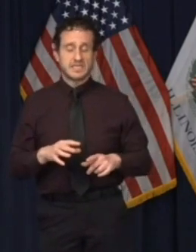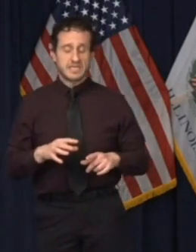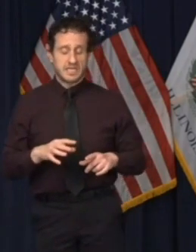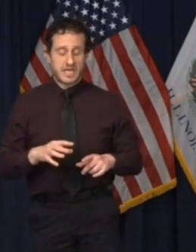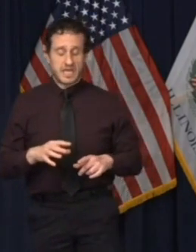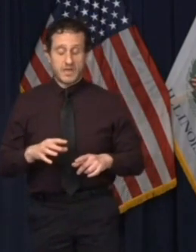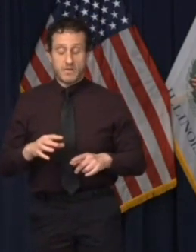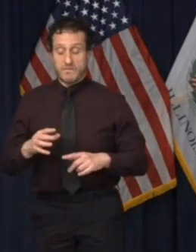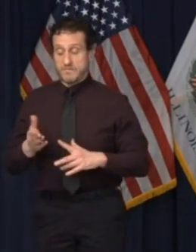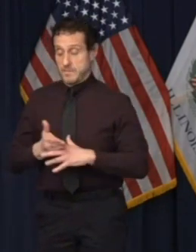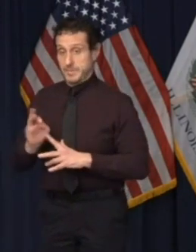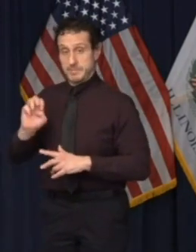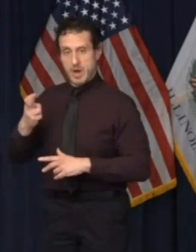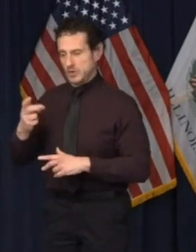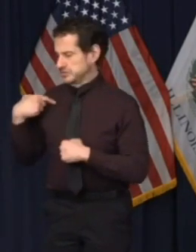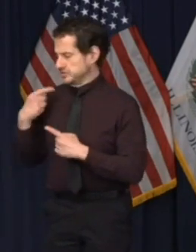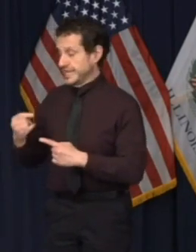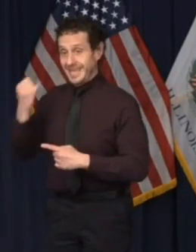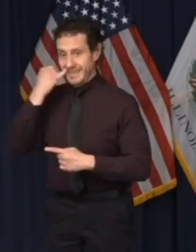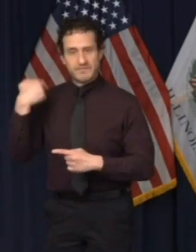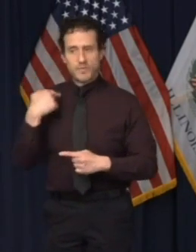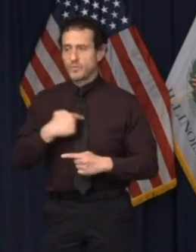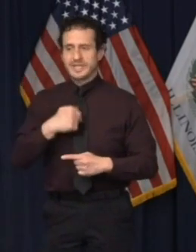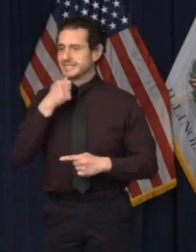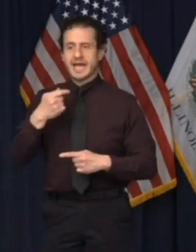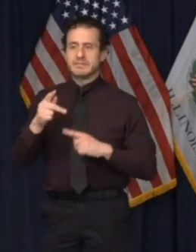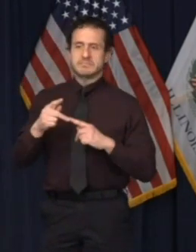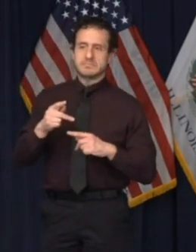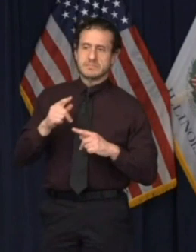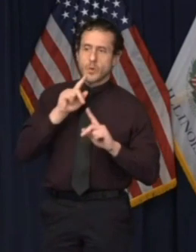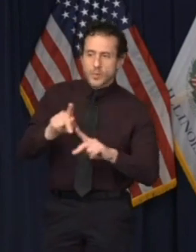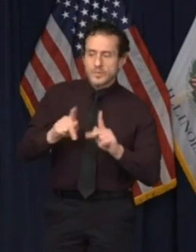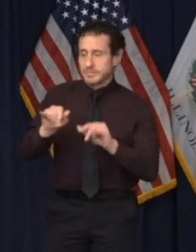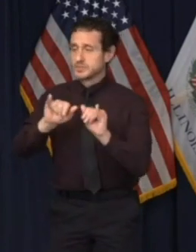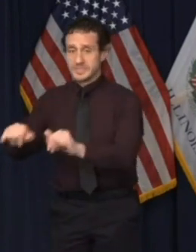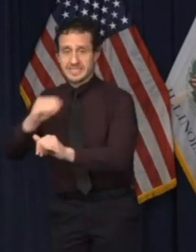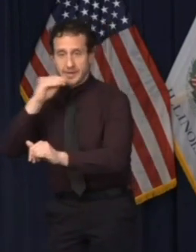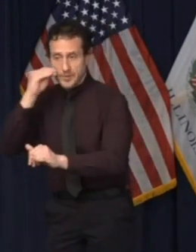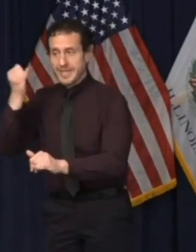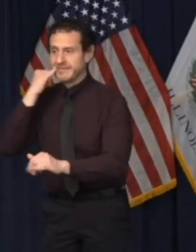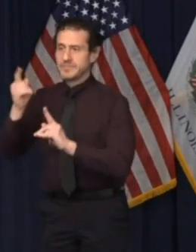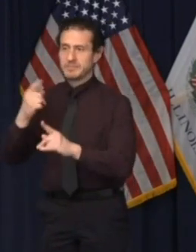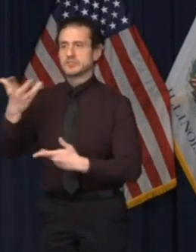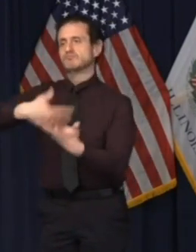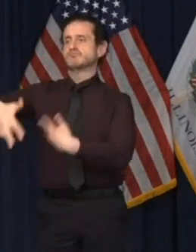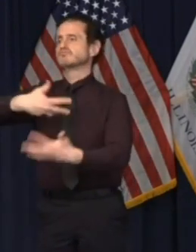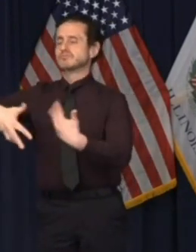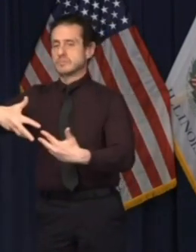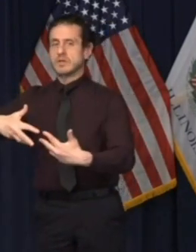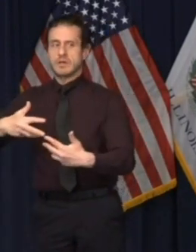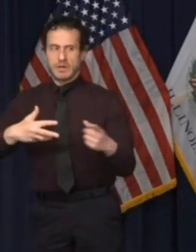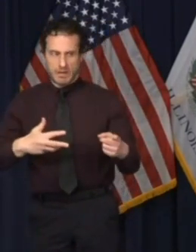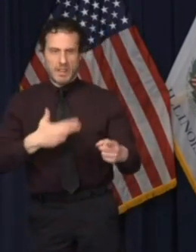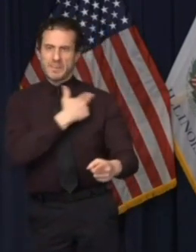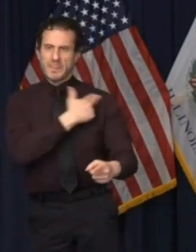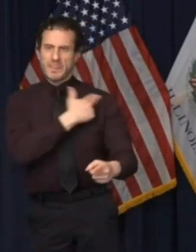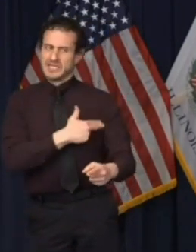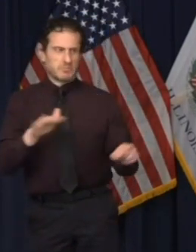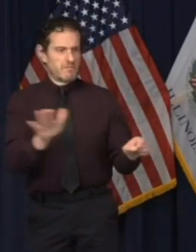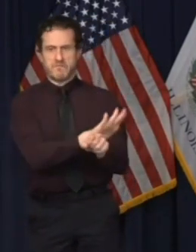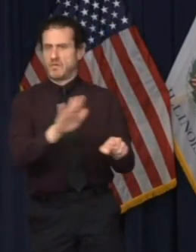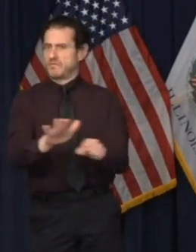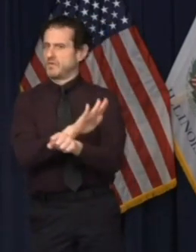social distancing, we would have exceeded our hospital capacity by more than 25,000 beds by